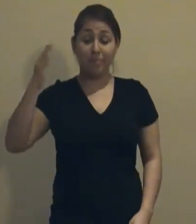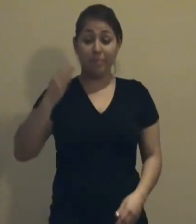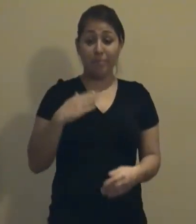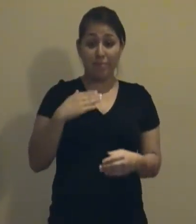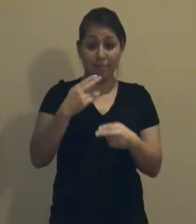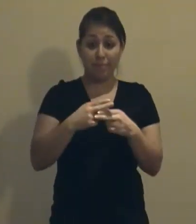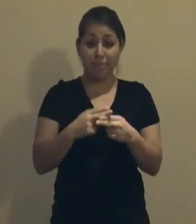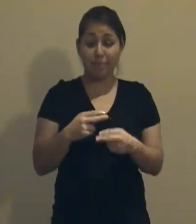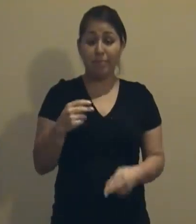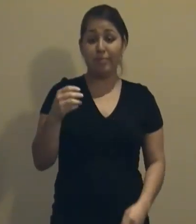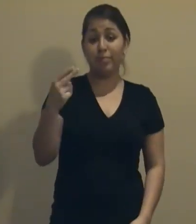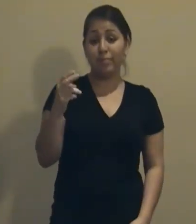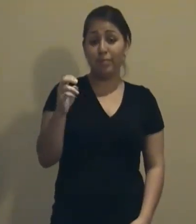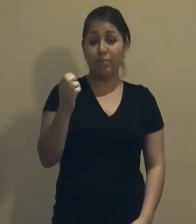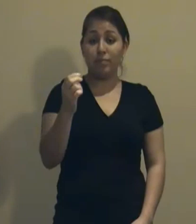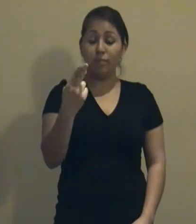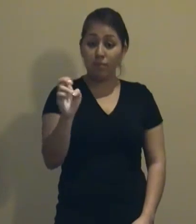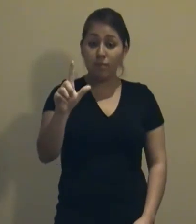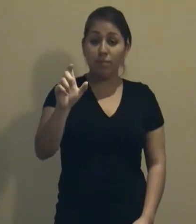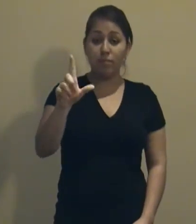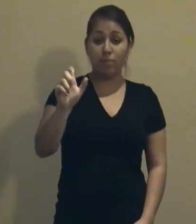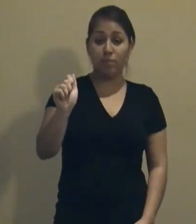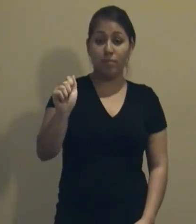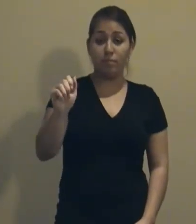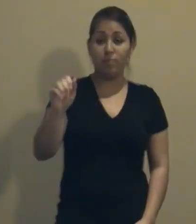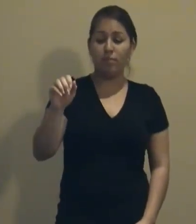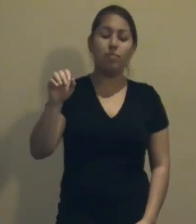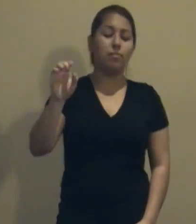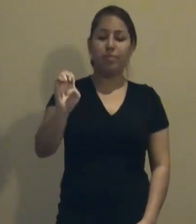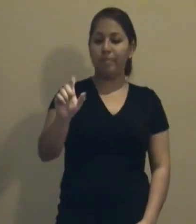Ella Perkin, and I'm going to give you directions on how to make chicken fajitas.